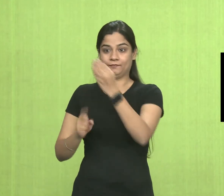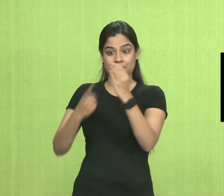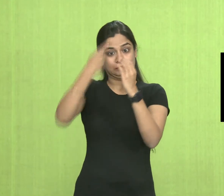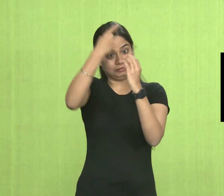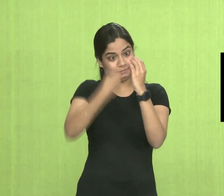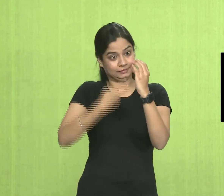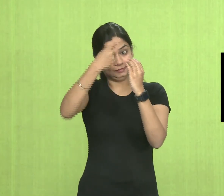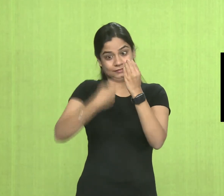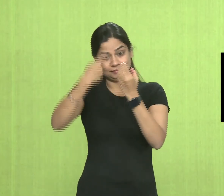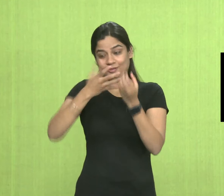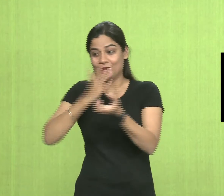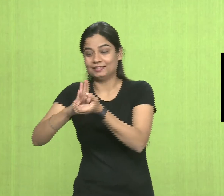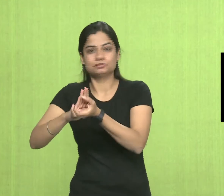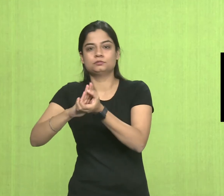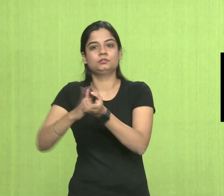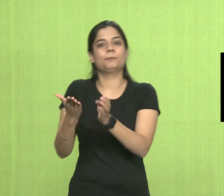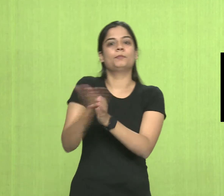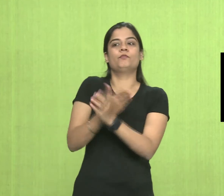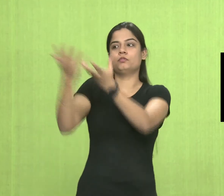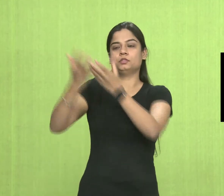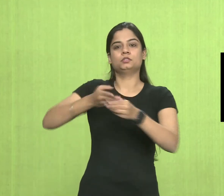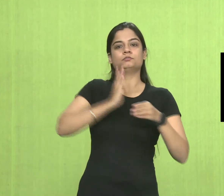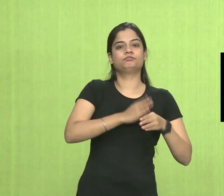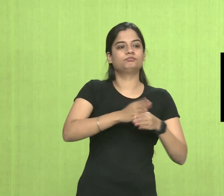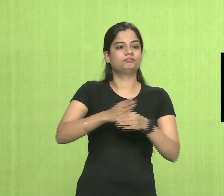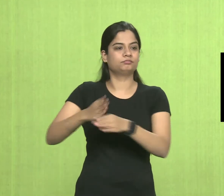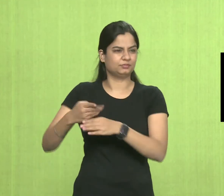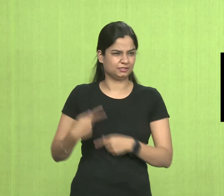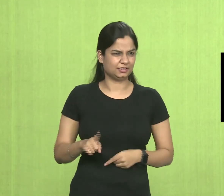them. Don't peel them and cut them and then wash them because the nutrients get lost.